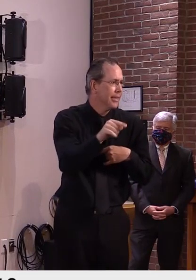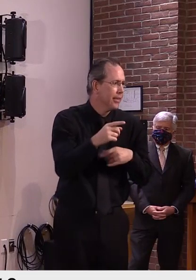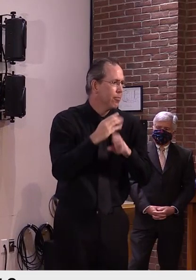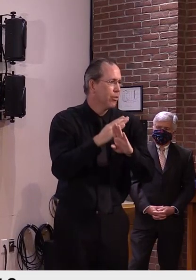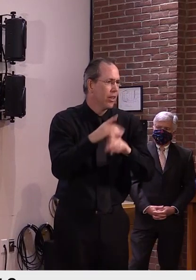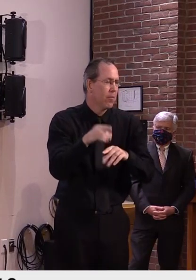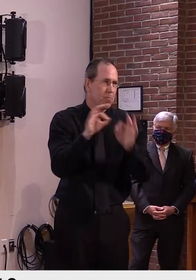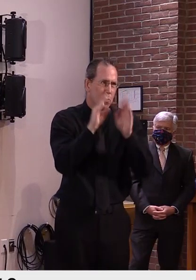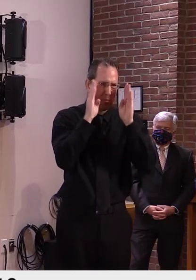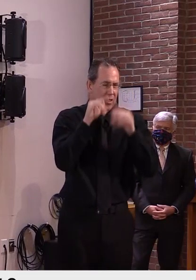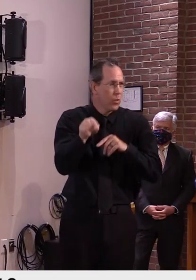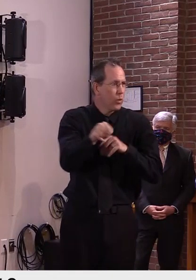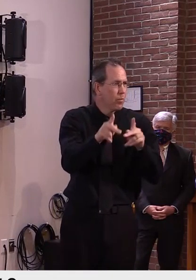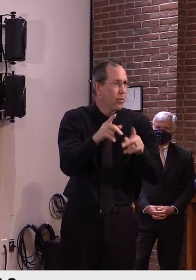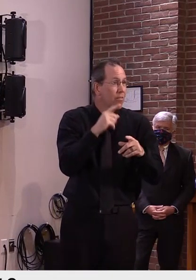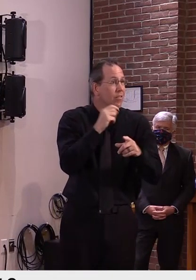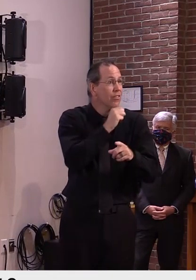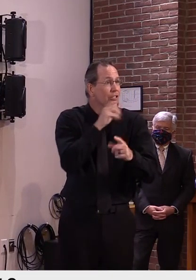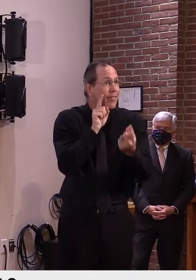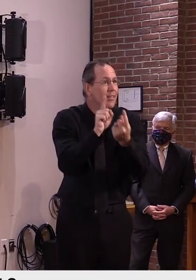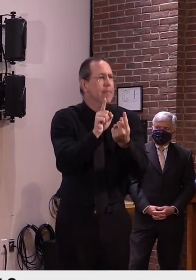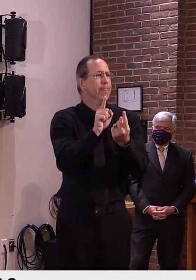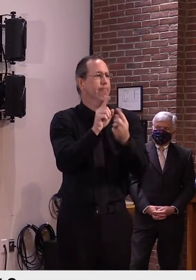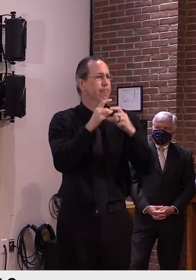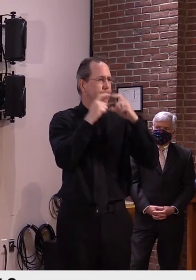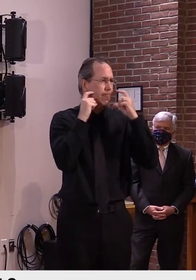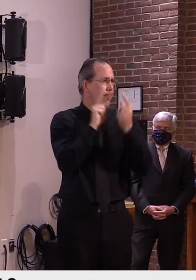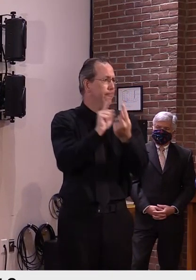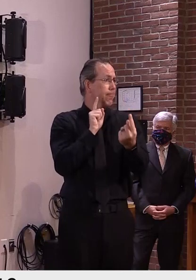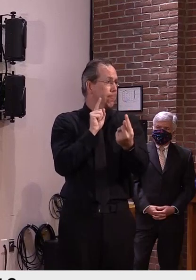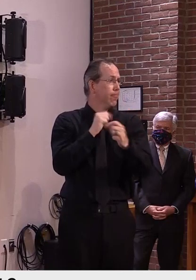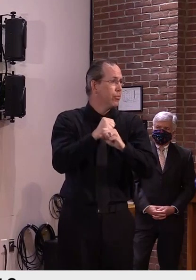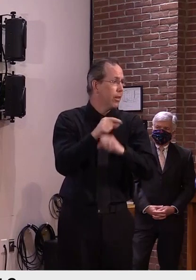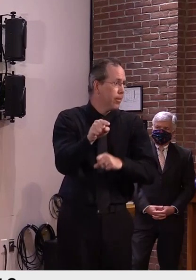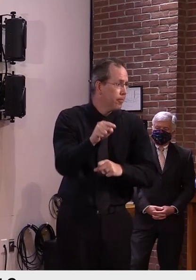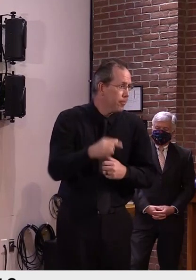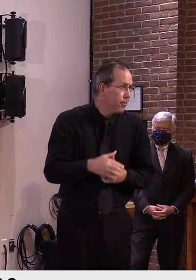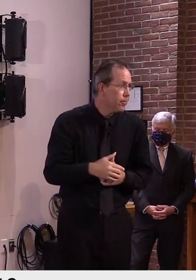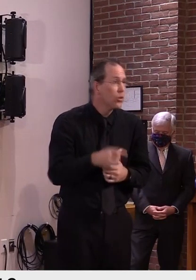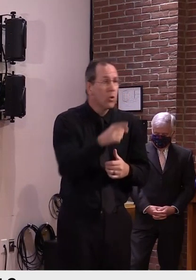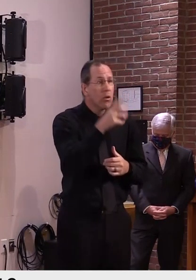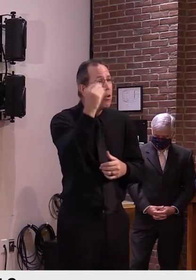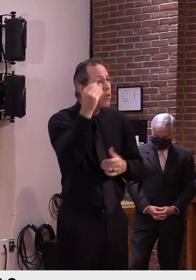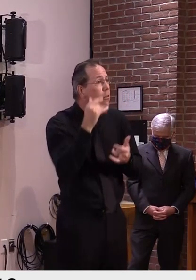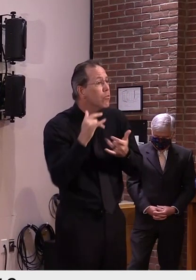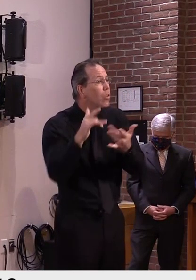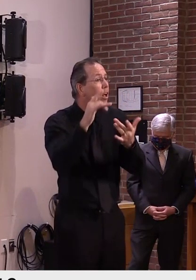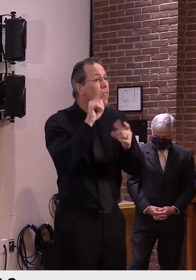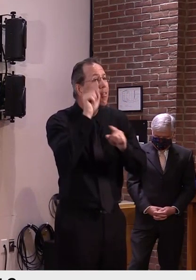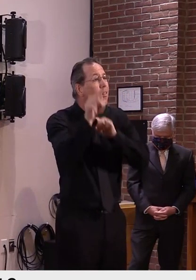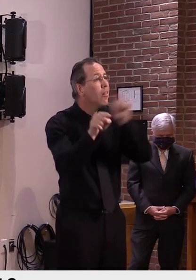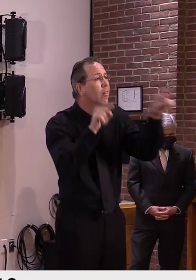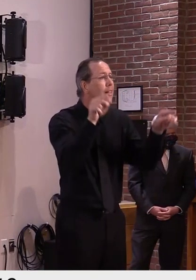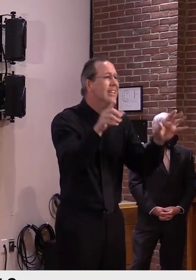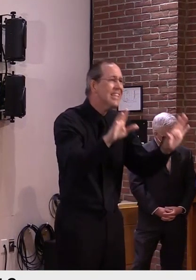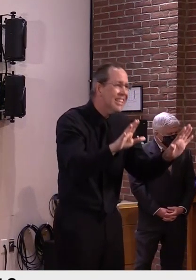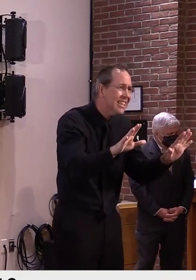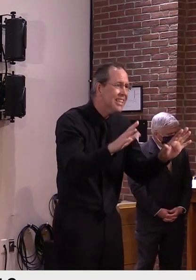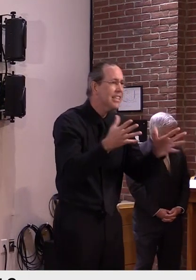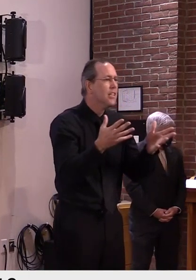well. But I think what the governor said about travel is very, very wise. We need to,